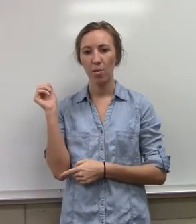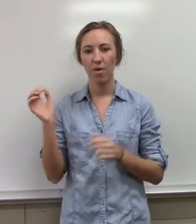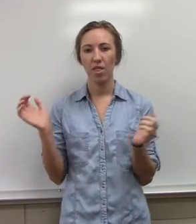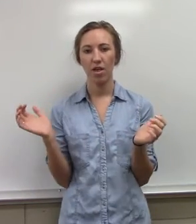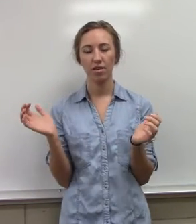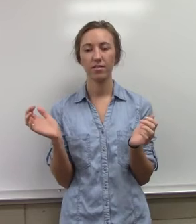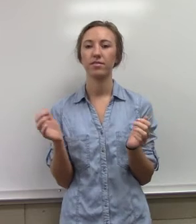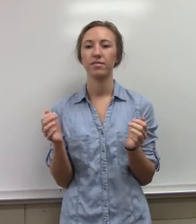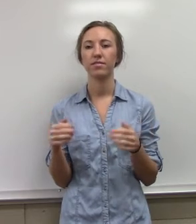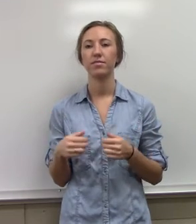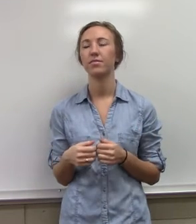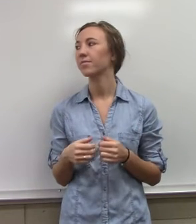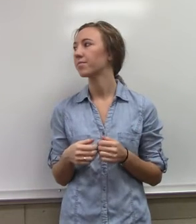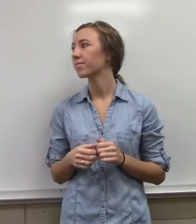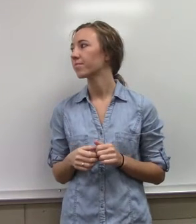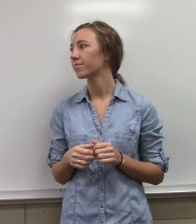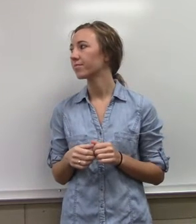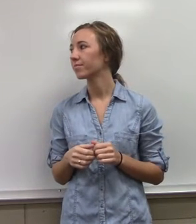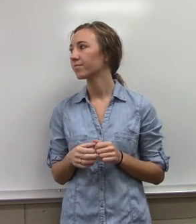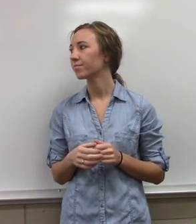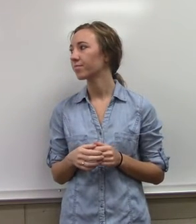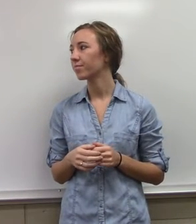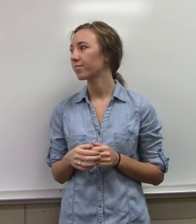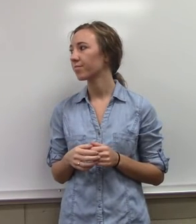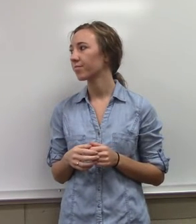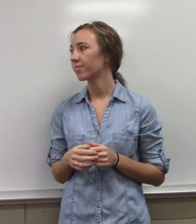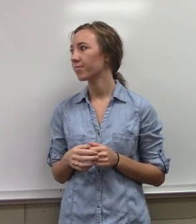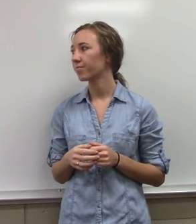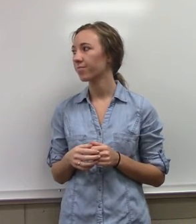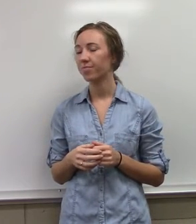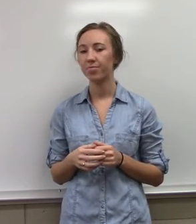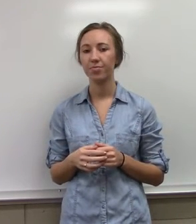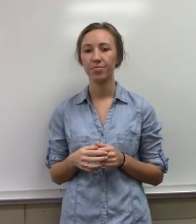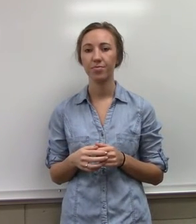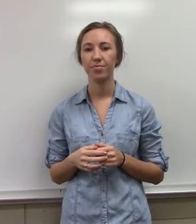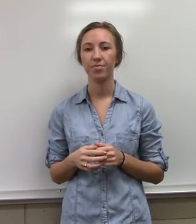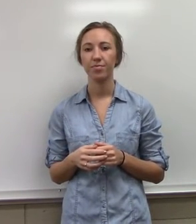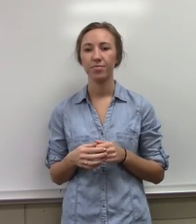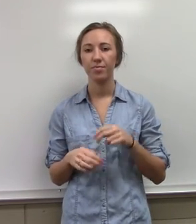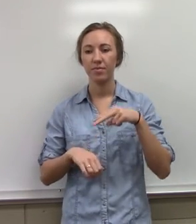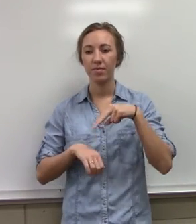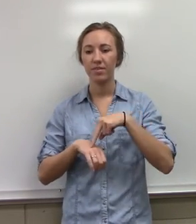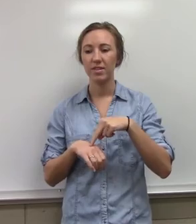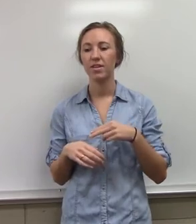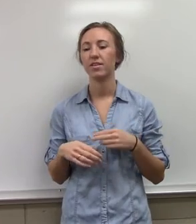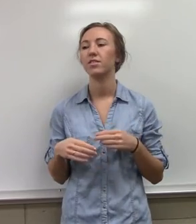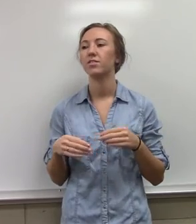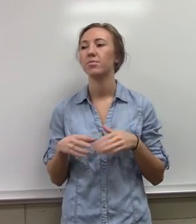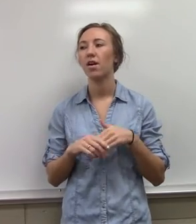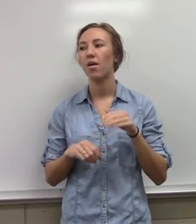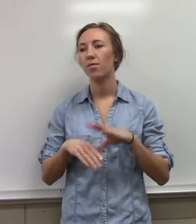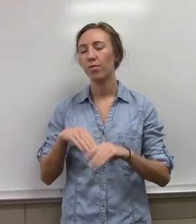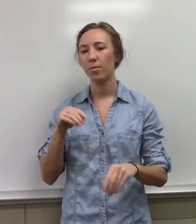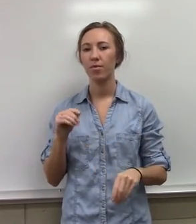having this pose, you won't need to have the extra move because you're standing comfortably, I can gesture, I can have eye contact, and I don't need to pace.